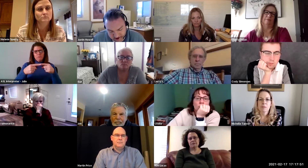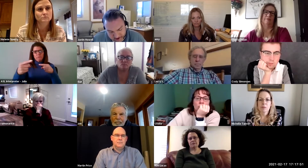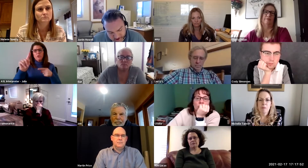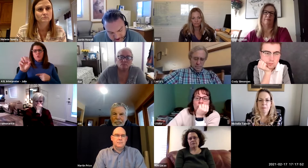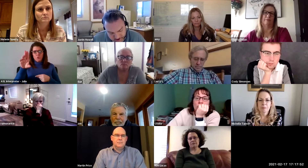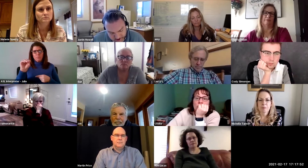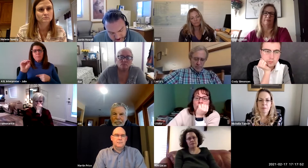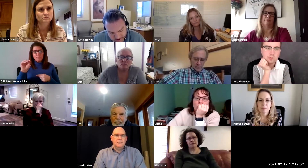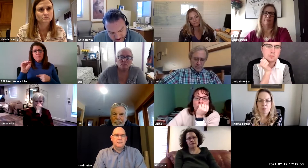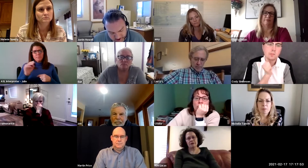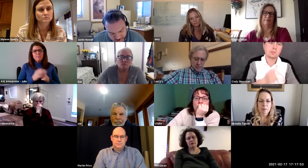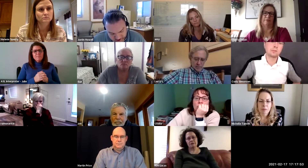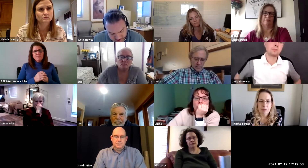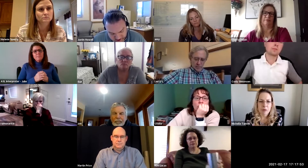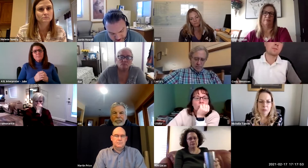And